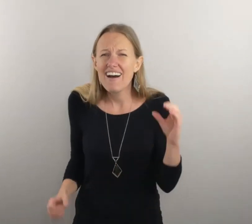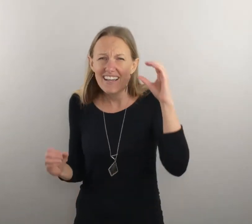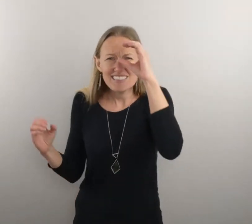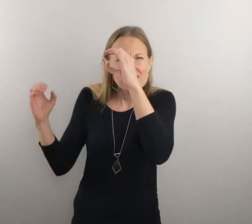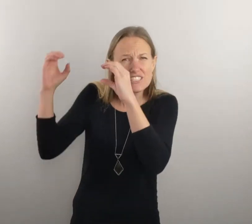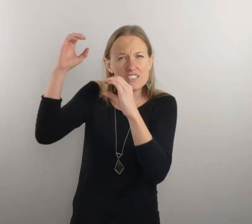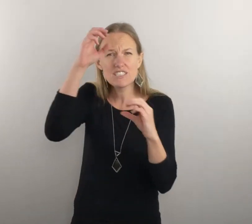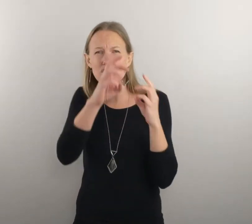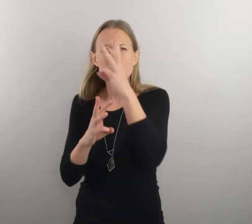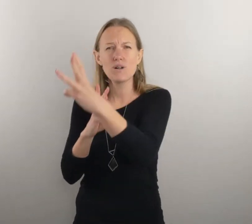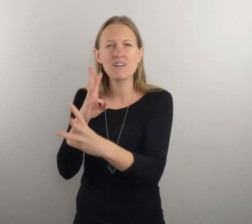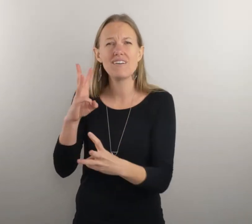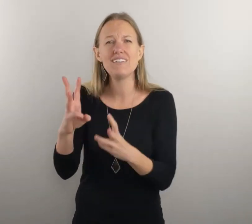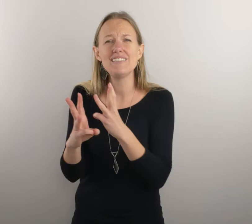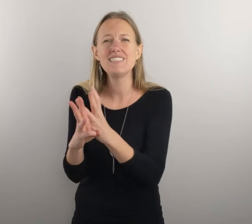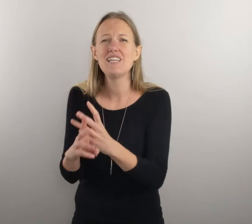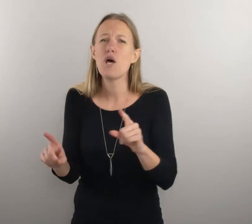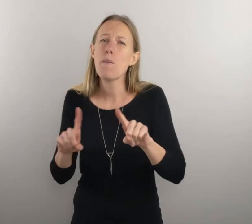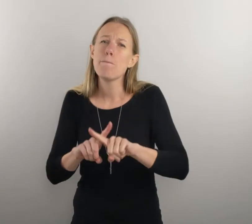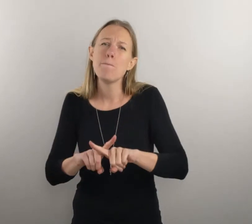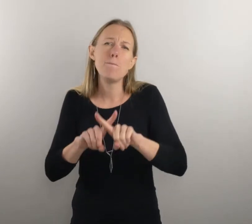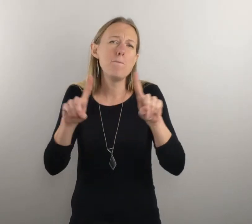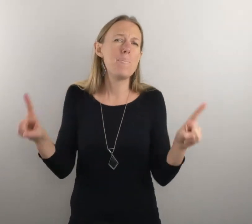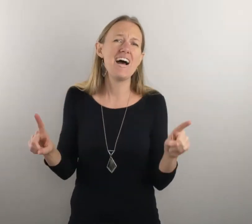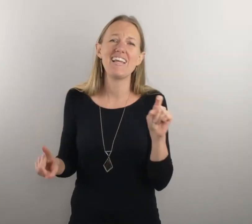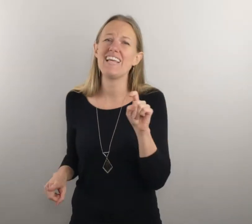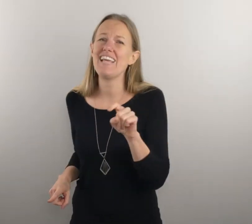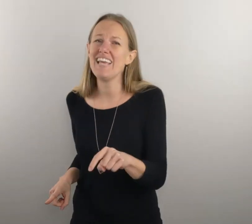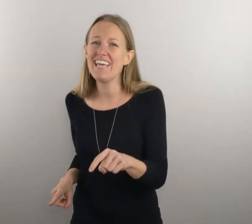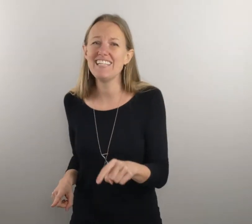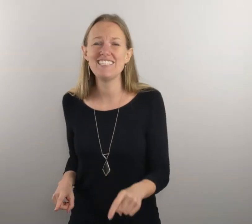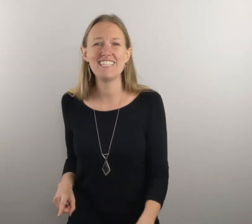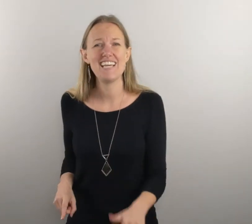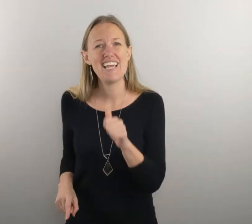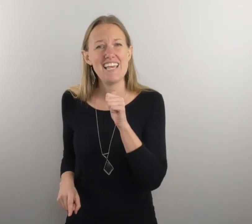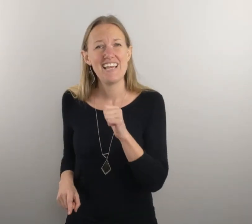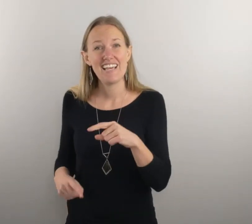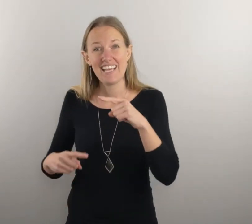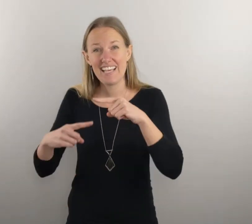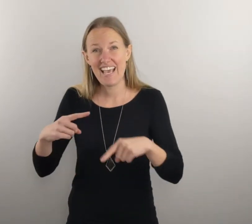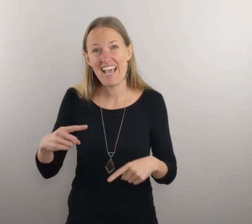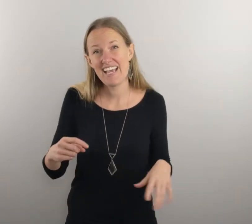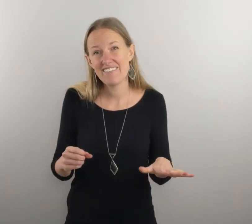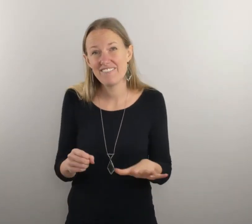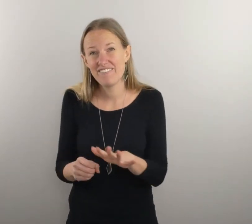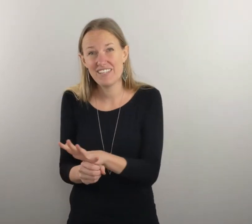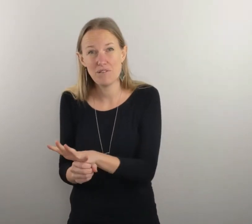I search the world, but it can't fill